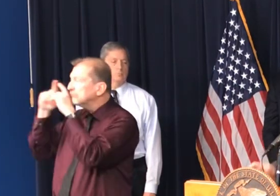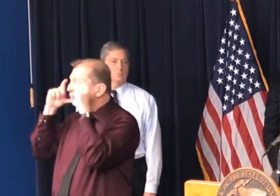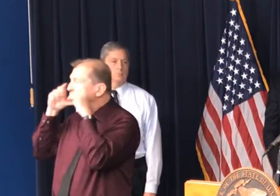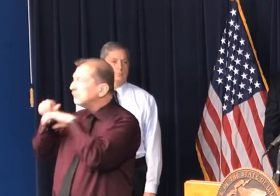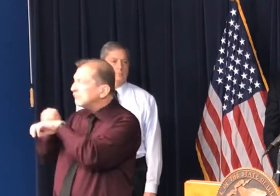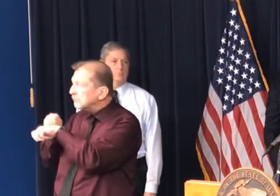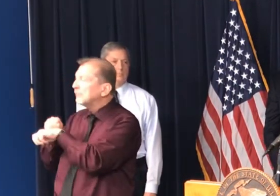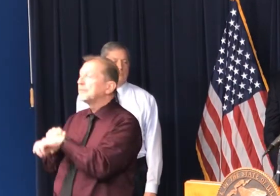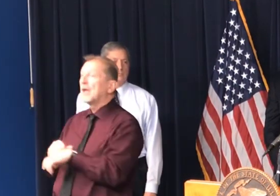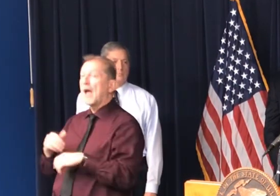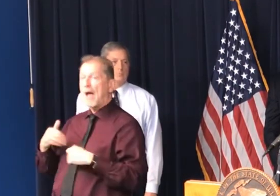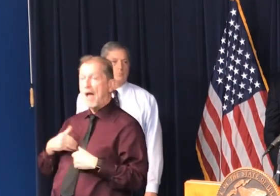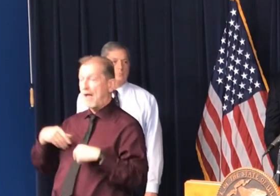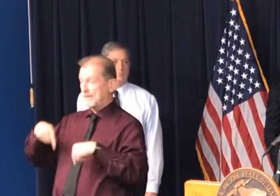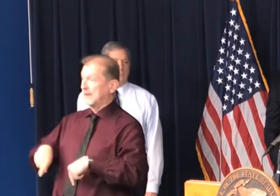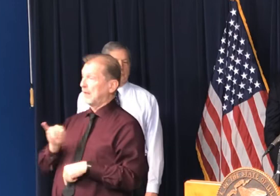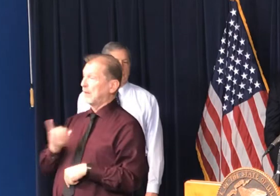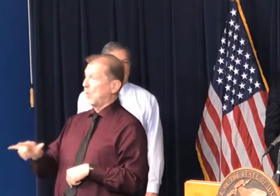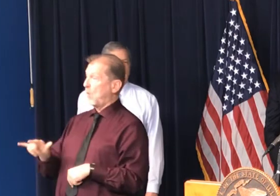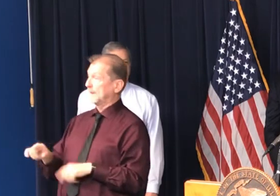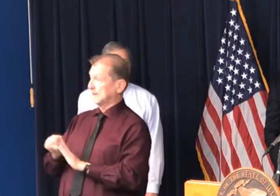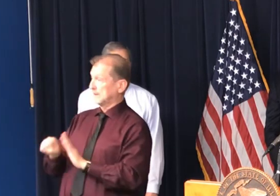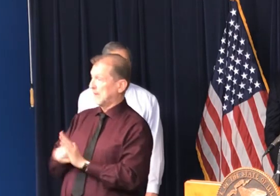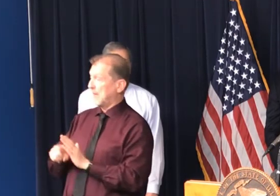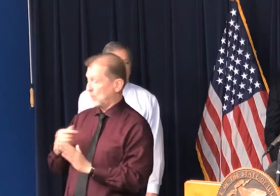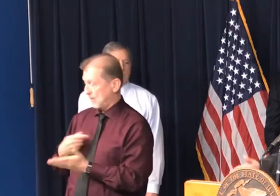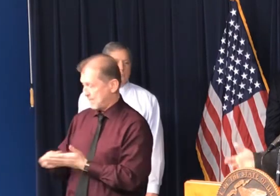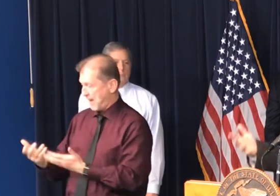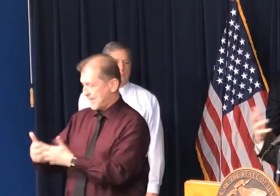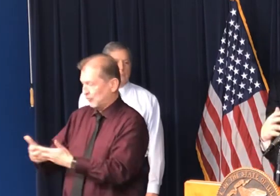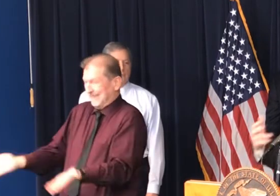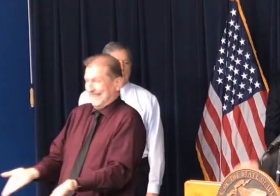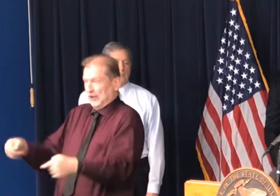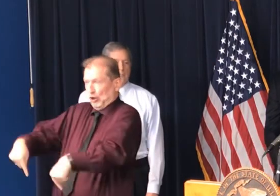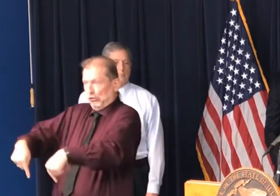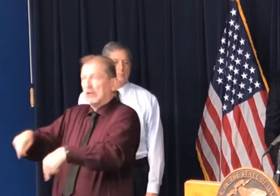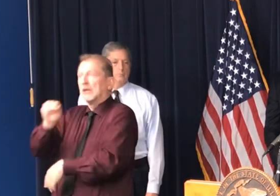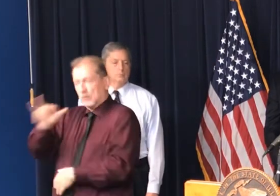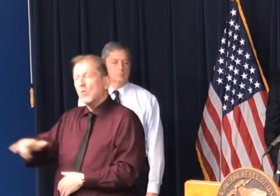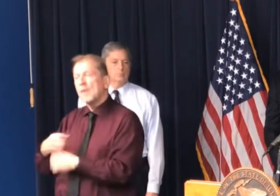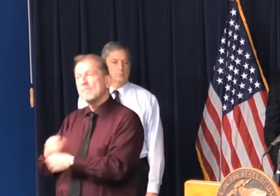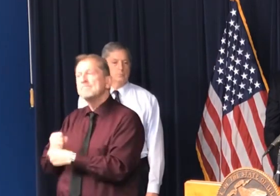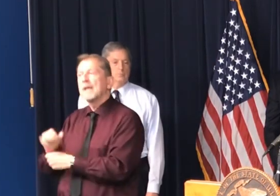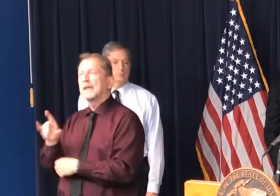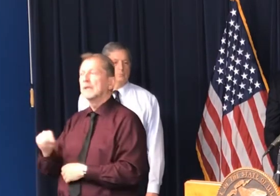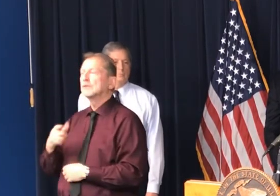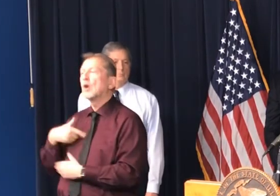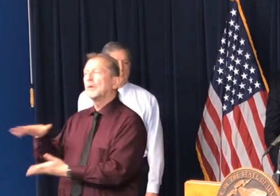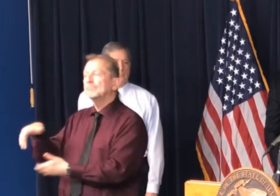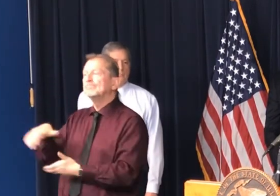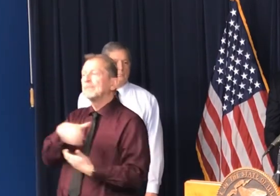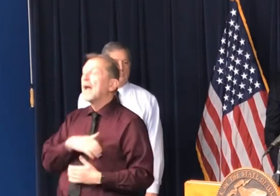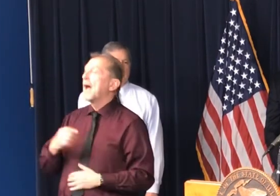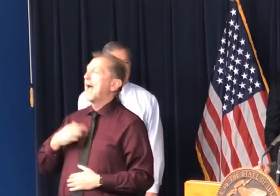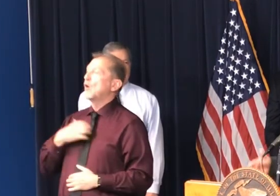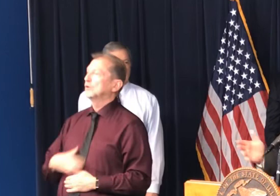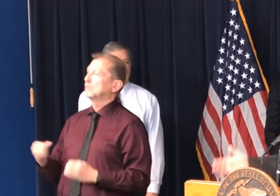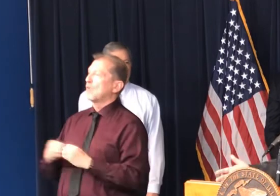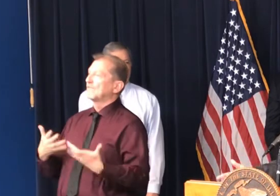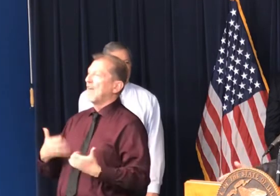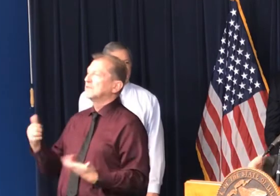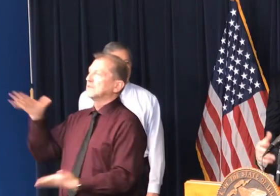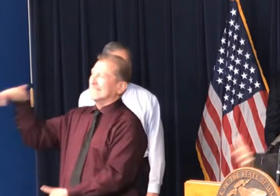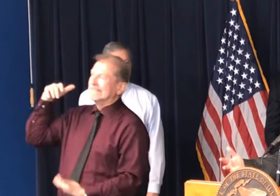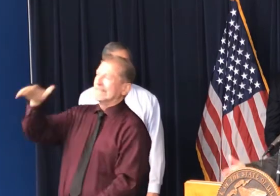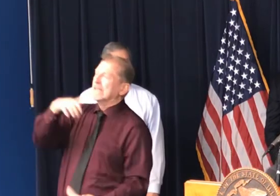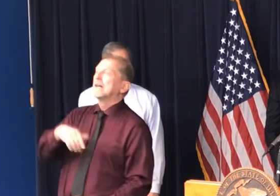other day, there are manufacturers here in the state of Illinois that we're acquiring from. So, it's coming in. It's not as fast as I would